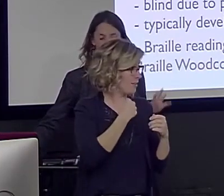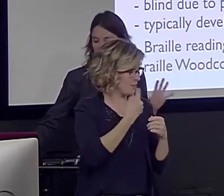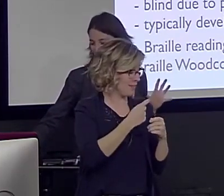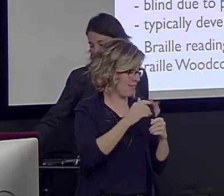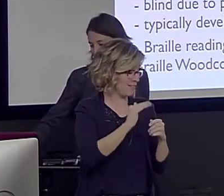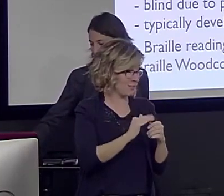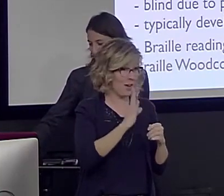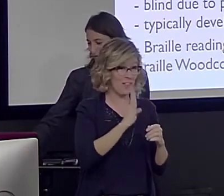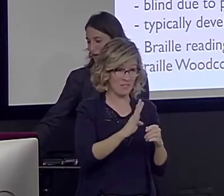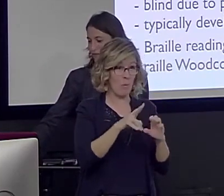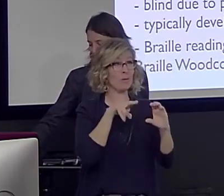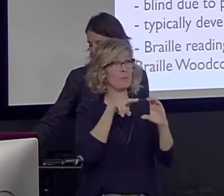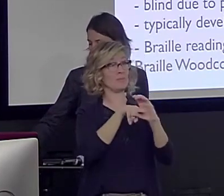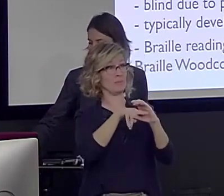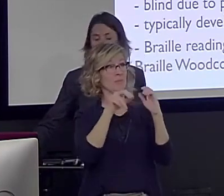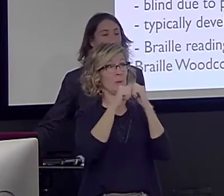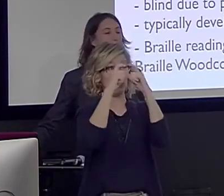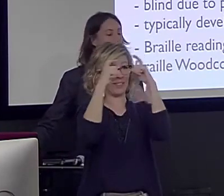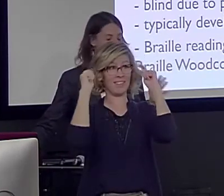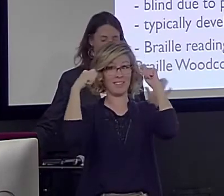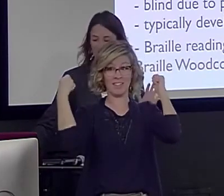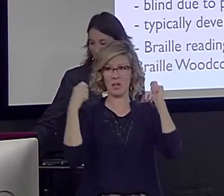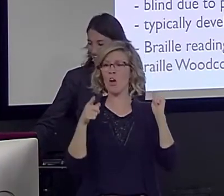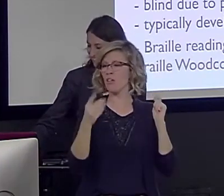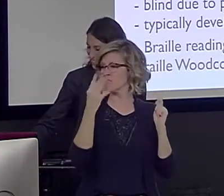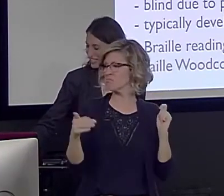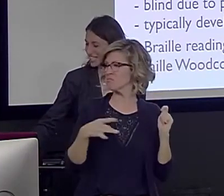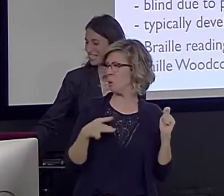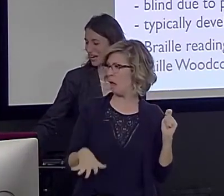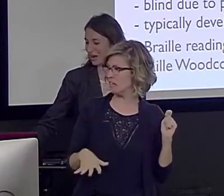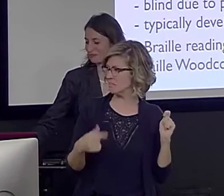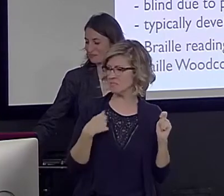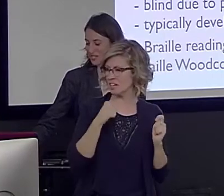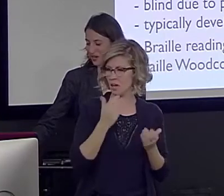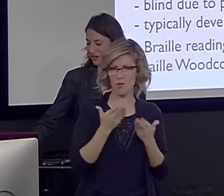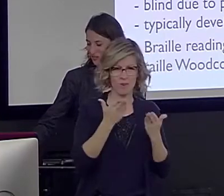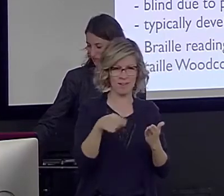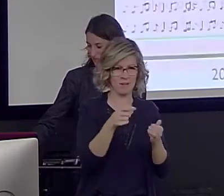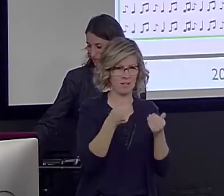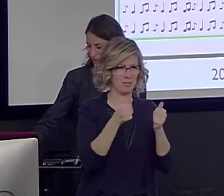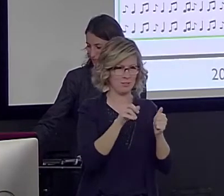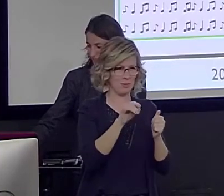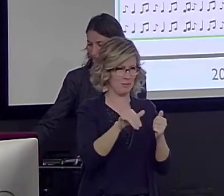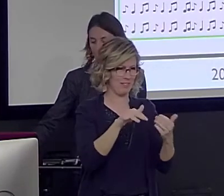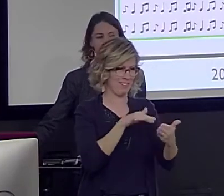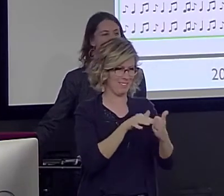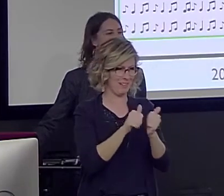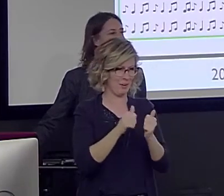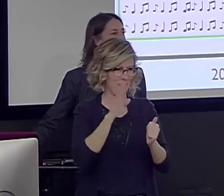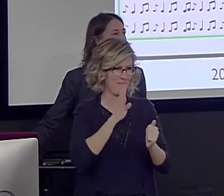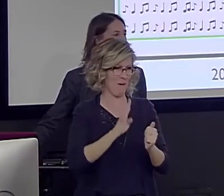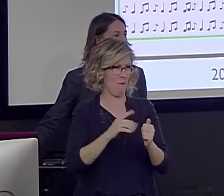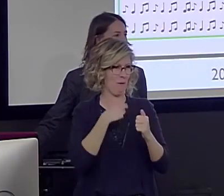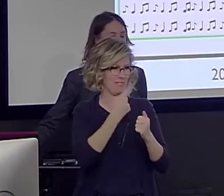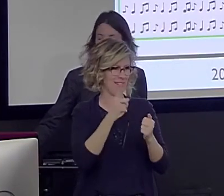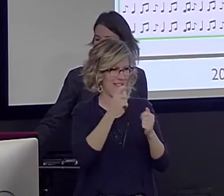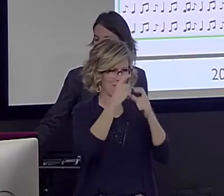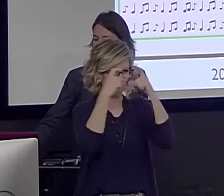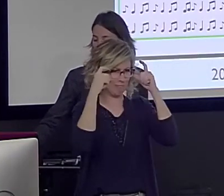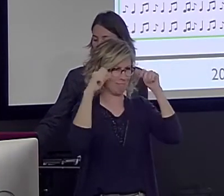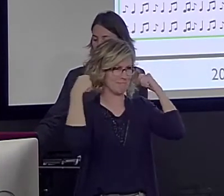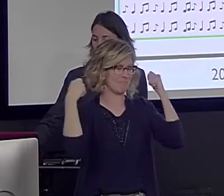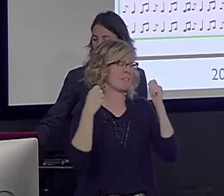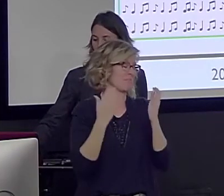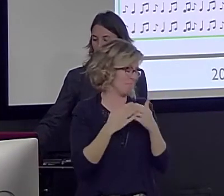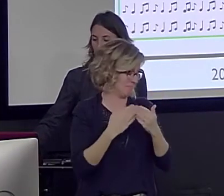scanner is a task I do not wish upon anyone, but we managed. So here we go. Okay. So these kids